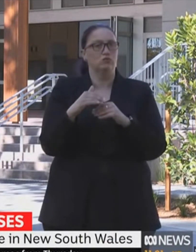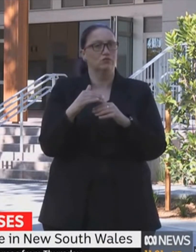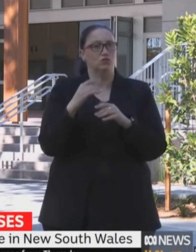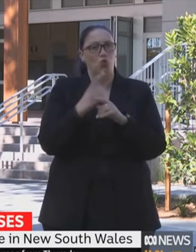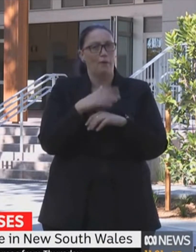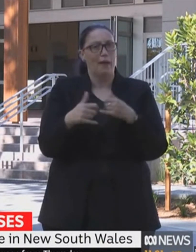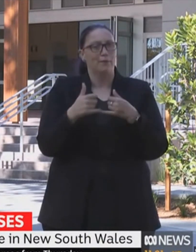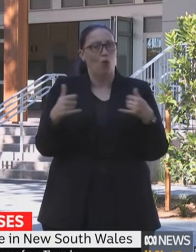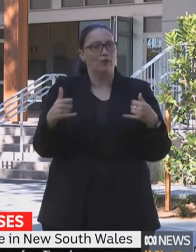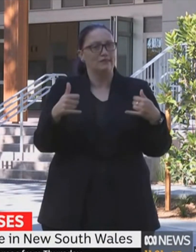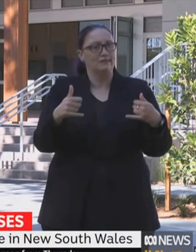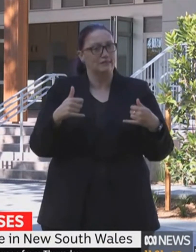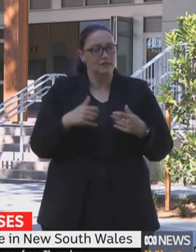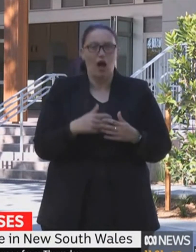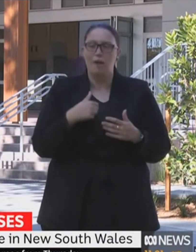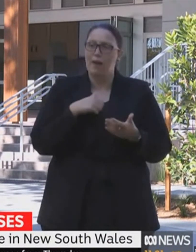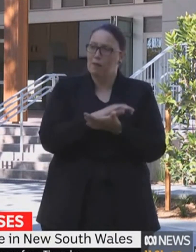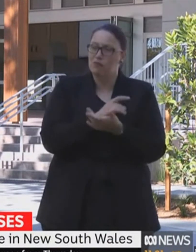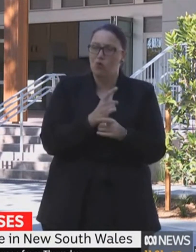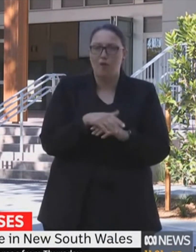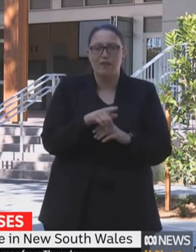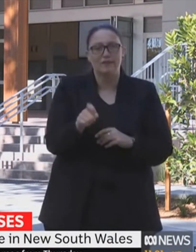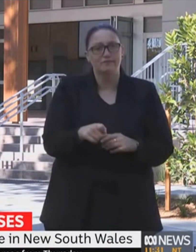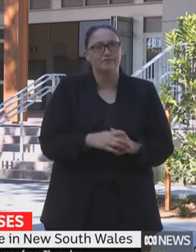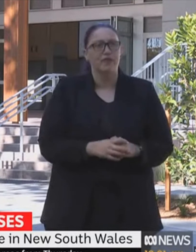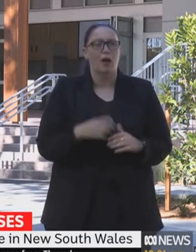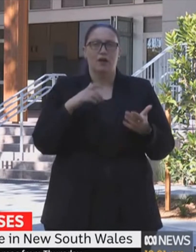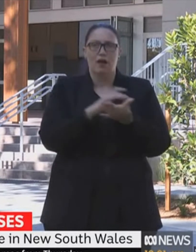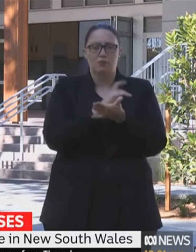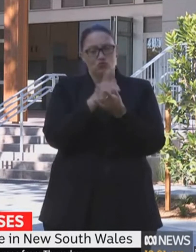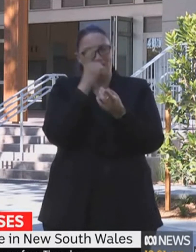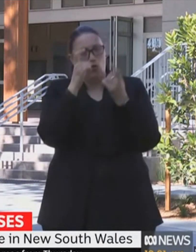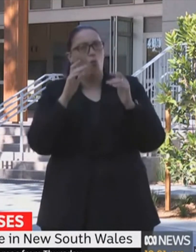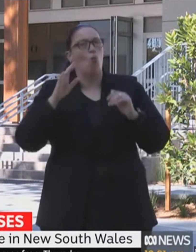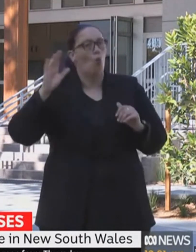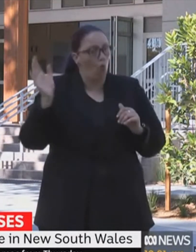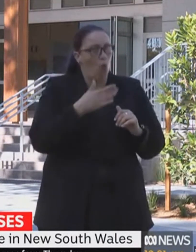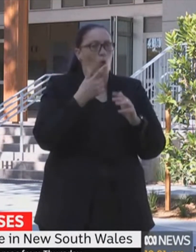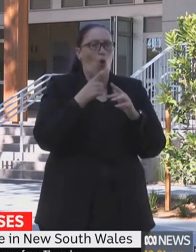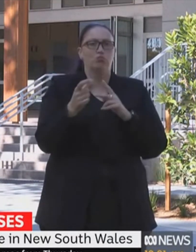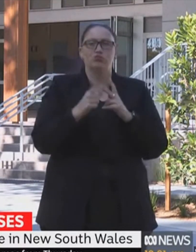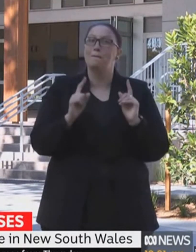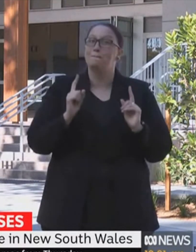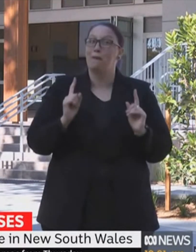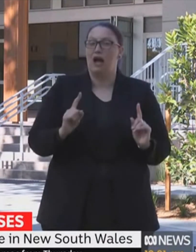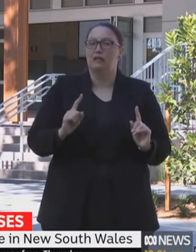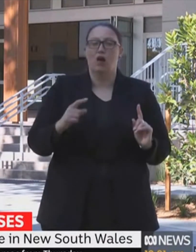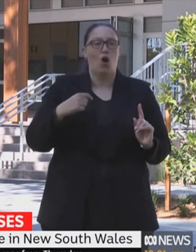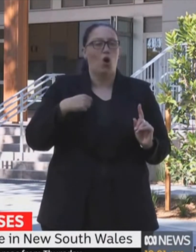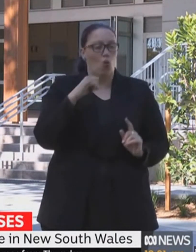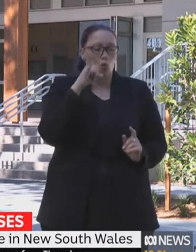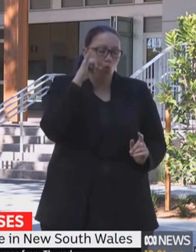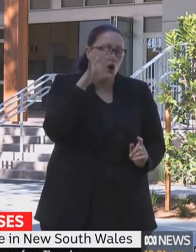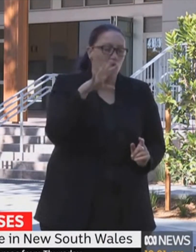Obviously we're happy to engage, but I'm happy to consider all options, except I do not believe at